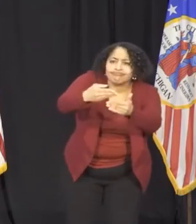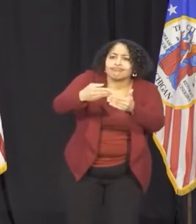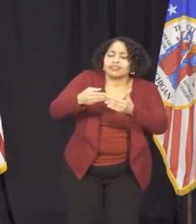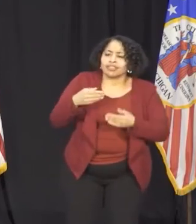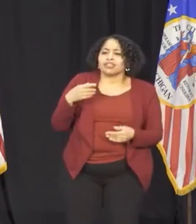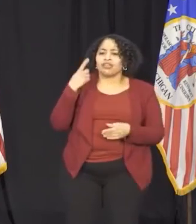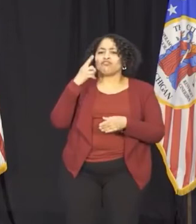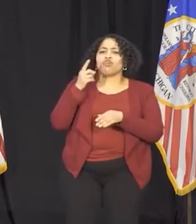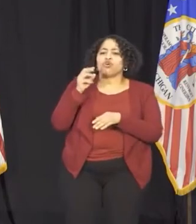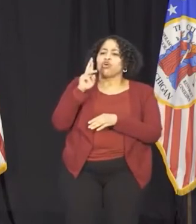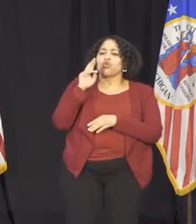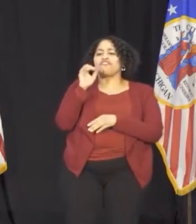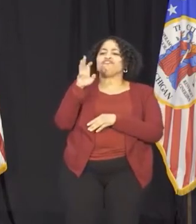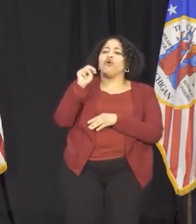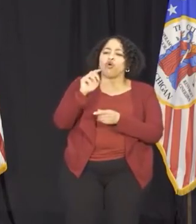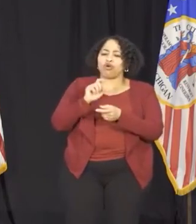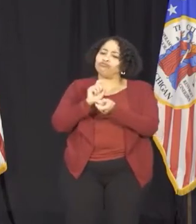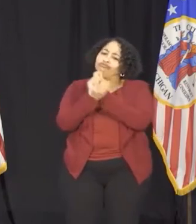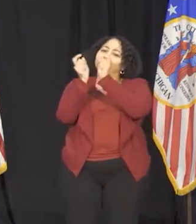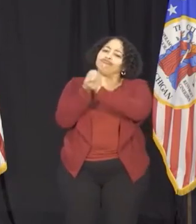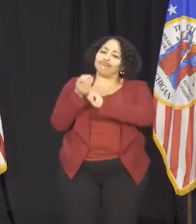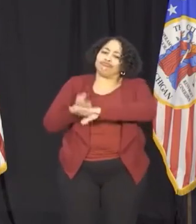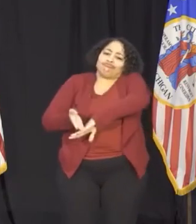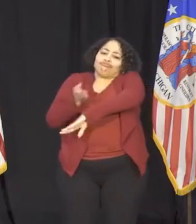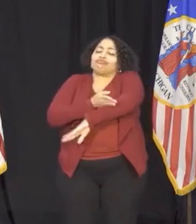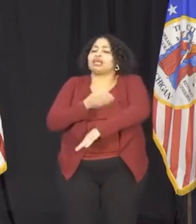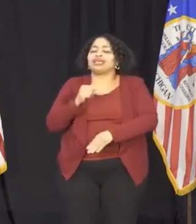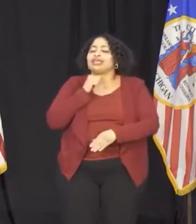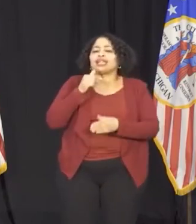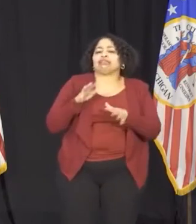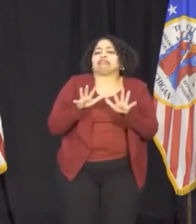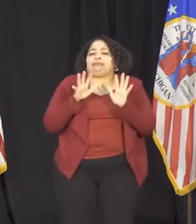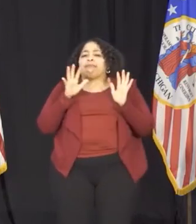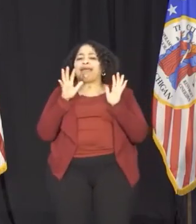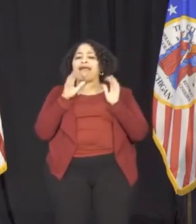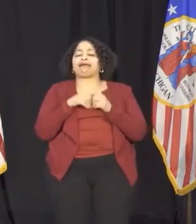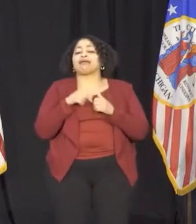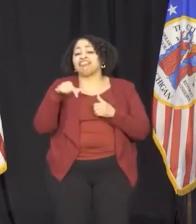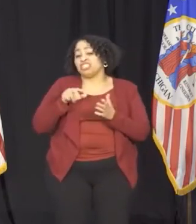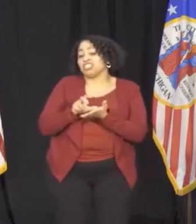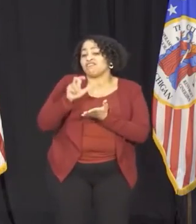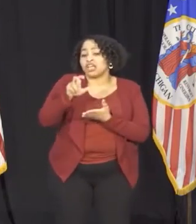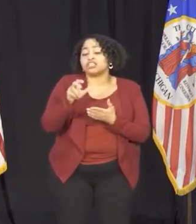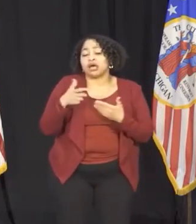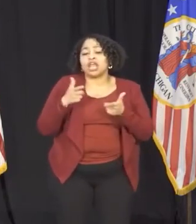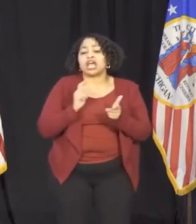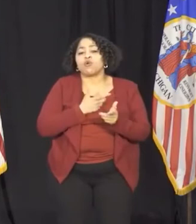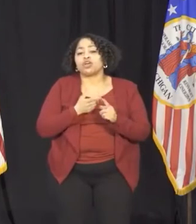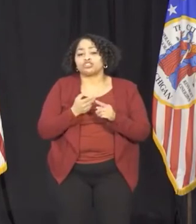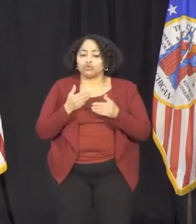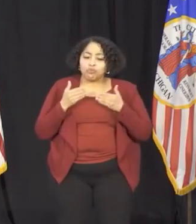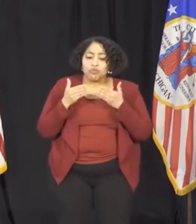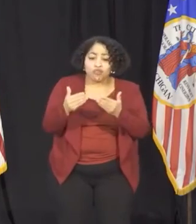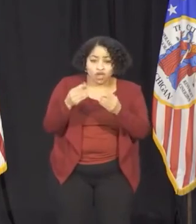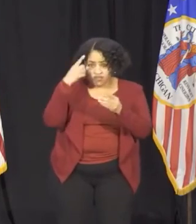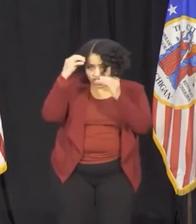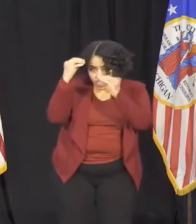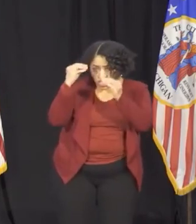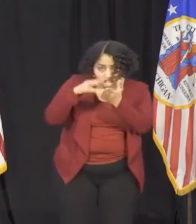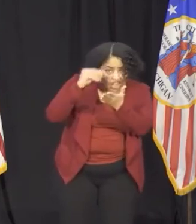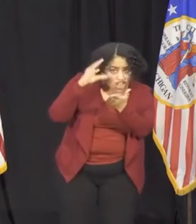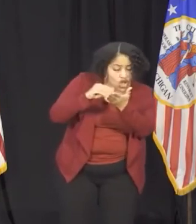of reform and not taking a step back. And this investment allows us to move forward as far as teaching and